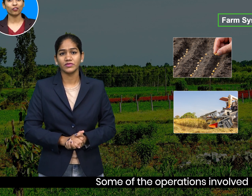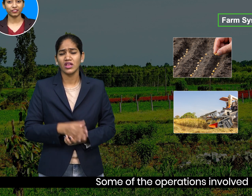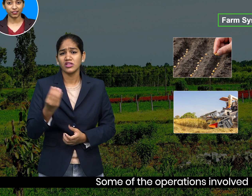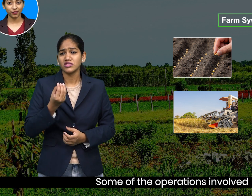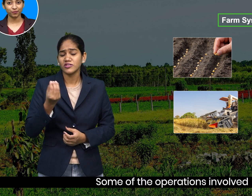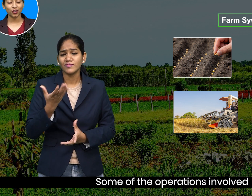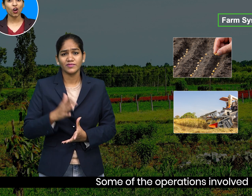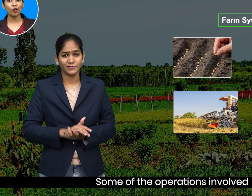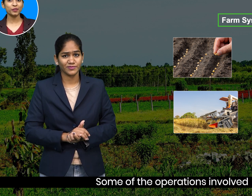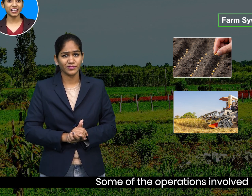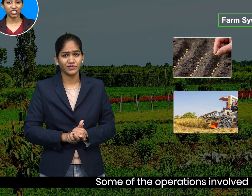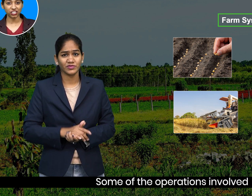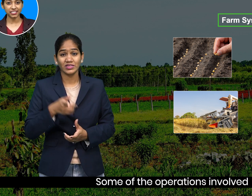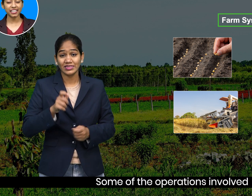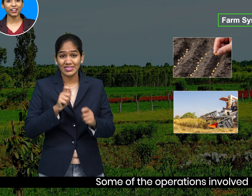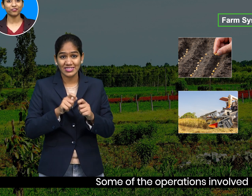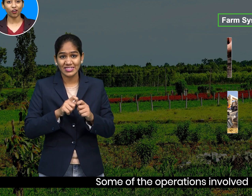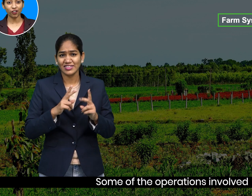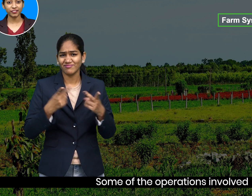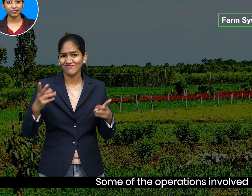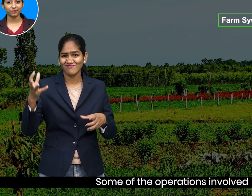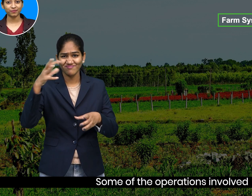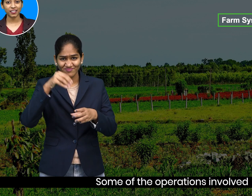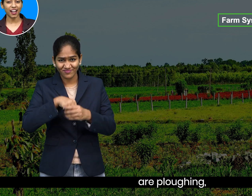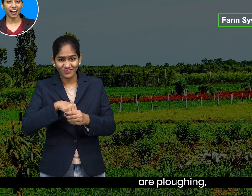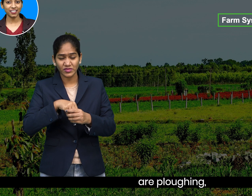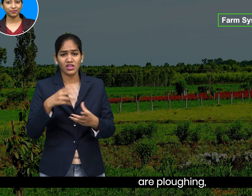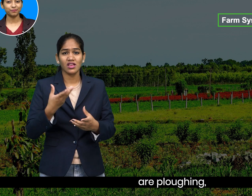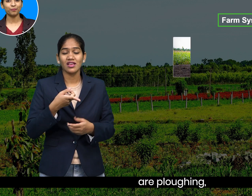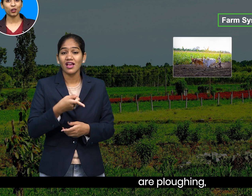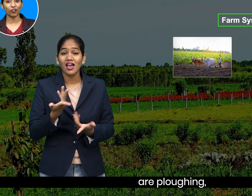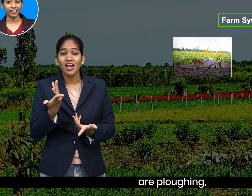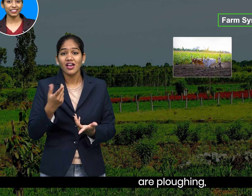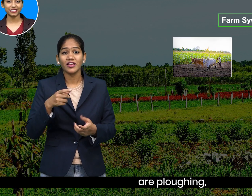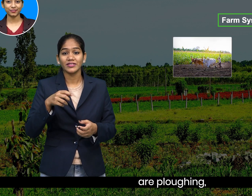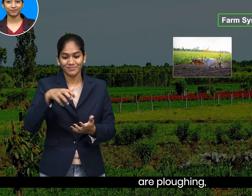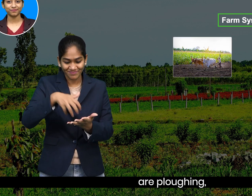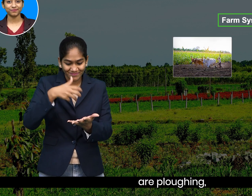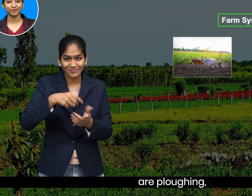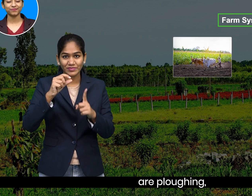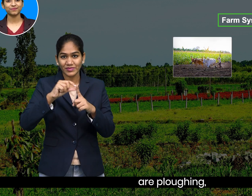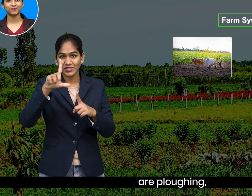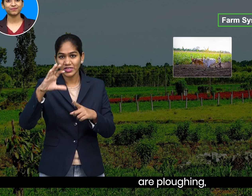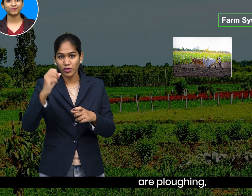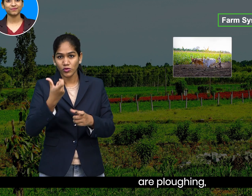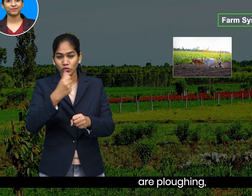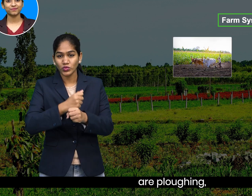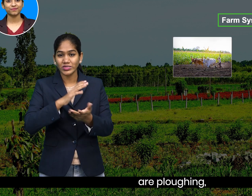Some of the operations involved are plowing,